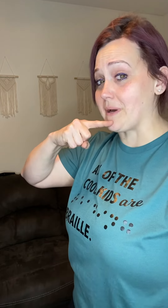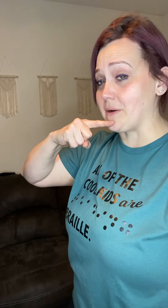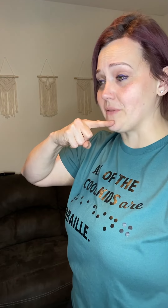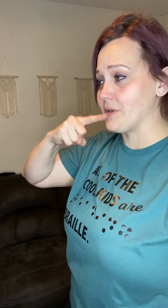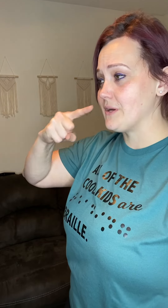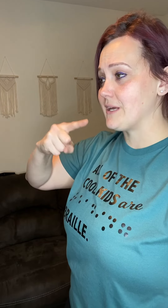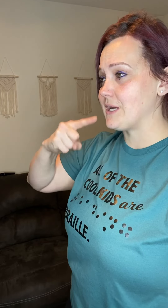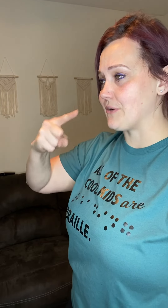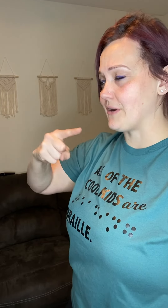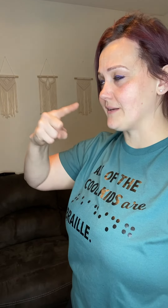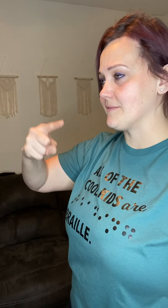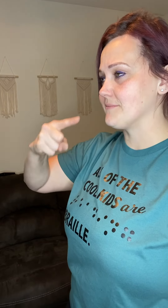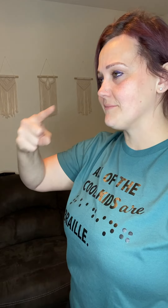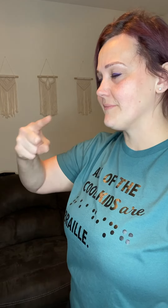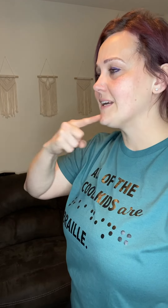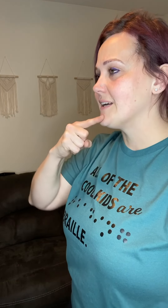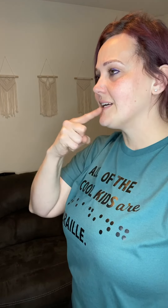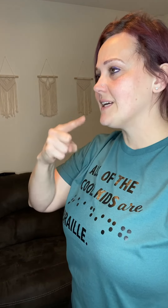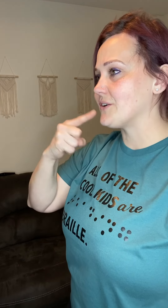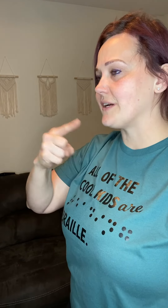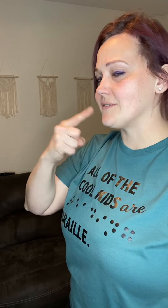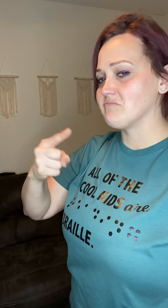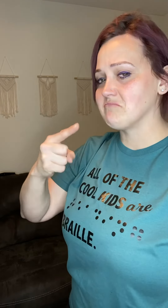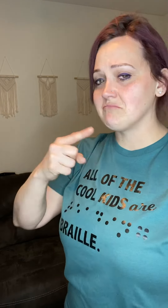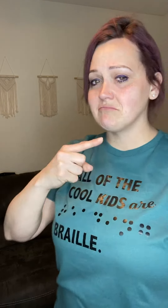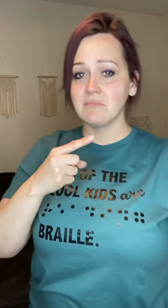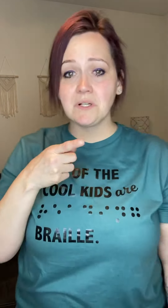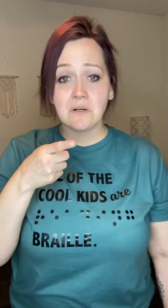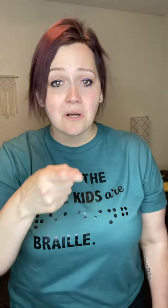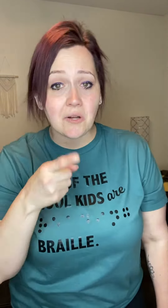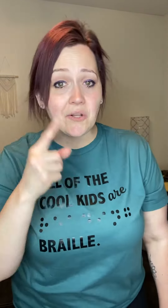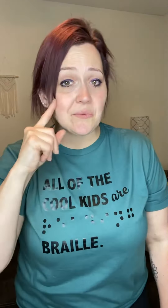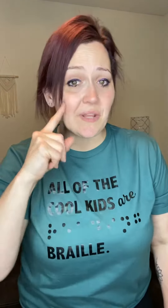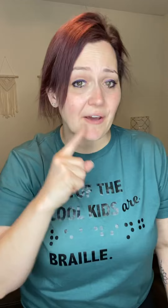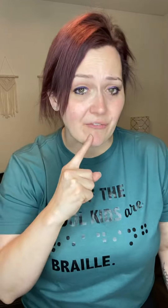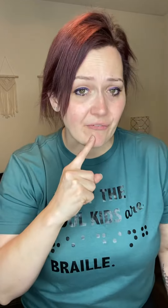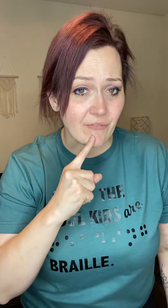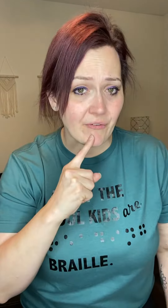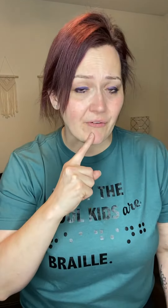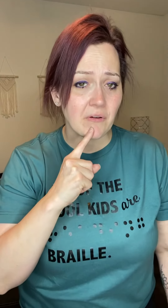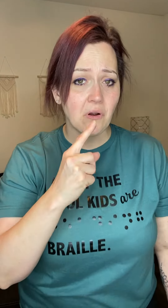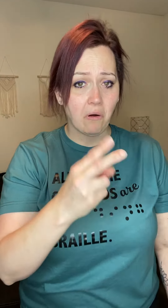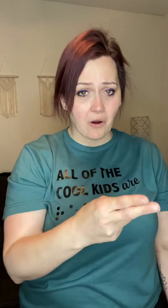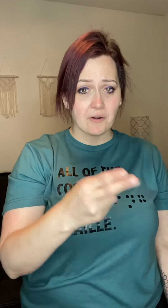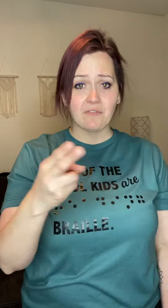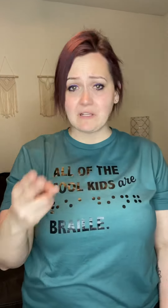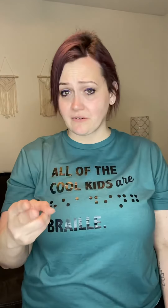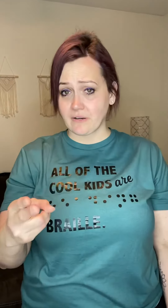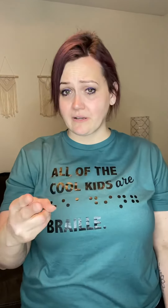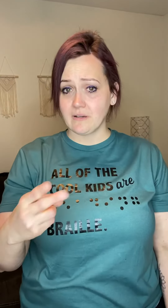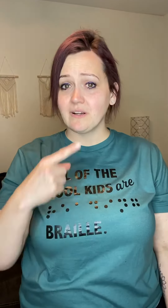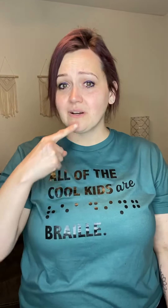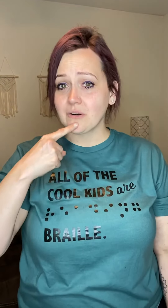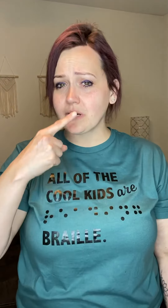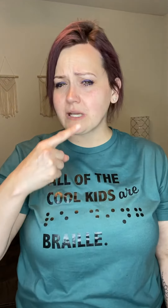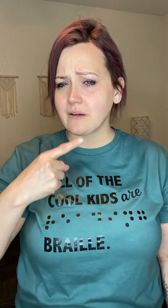mouth. Hearing. Hearing. Are you deaf, hard of hearing, or